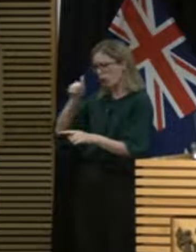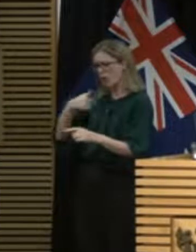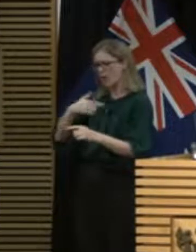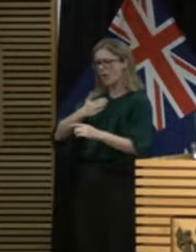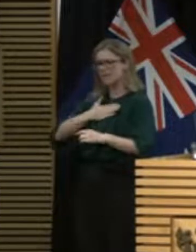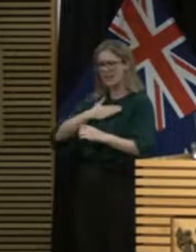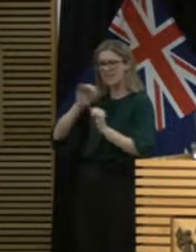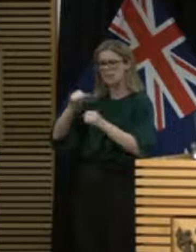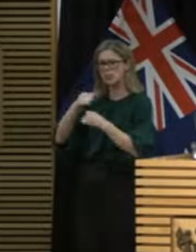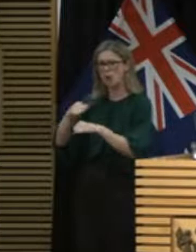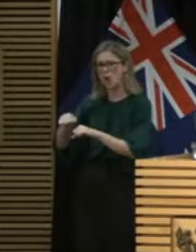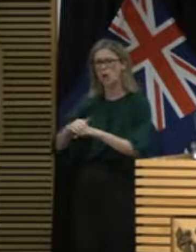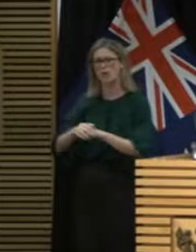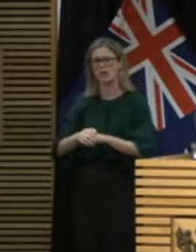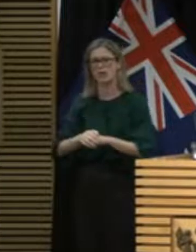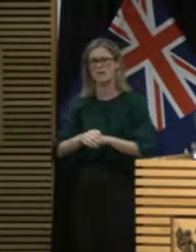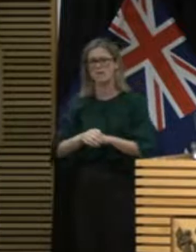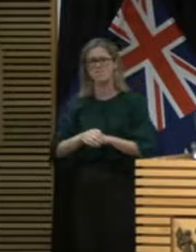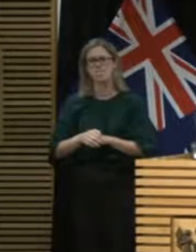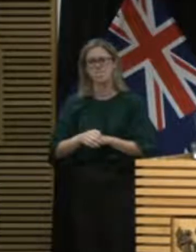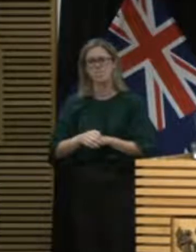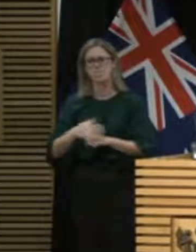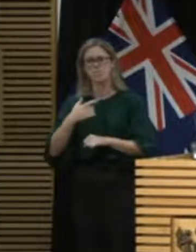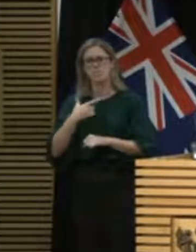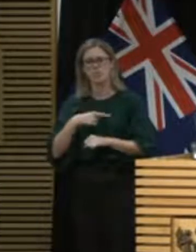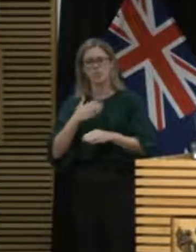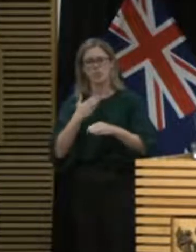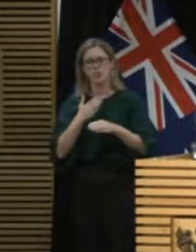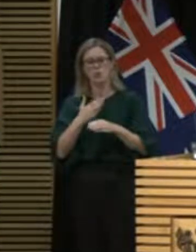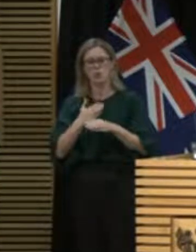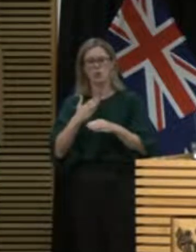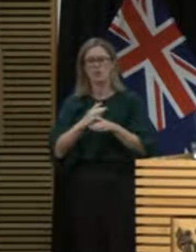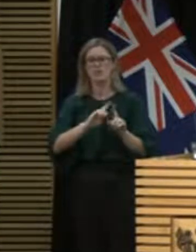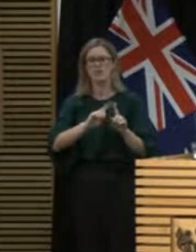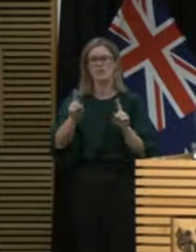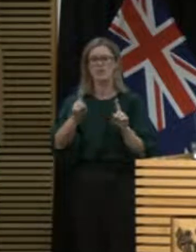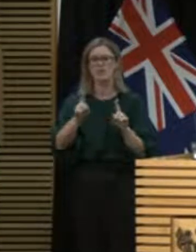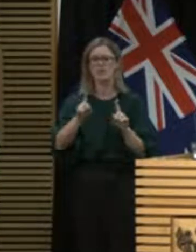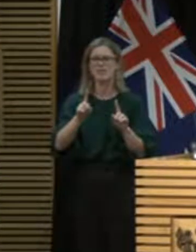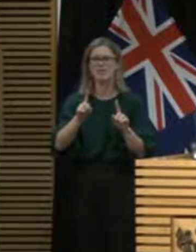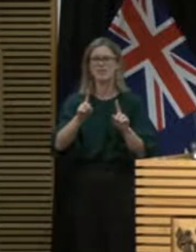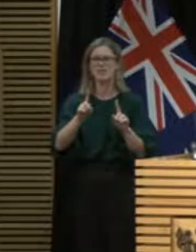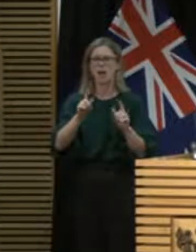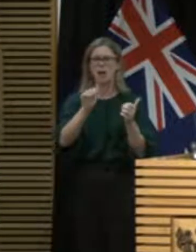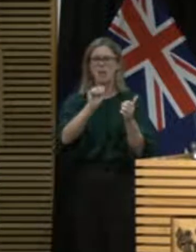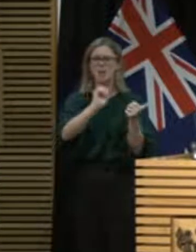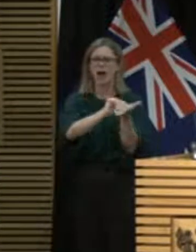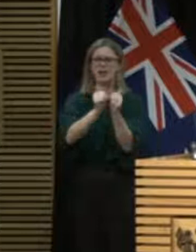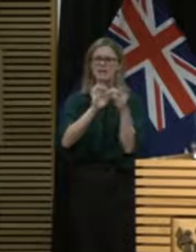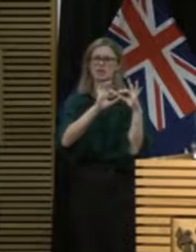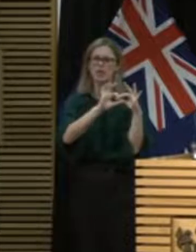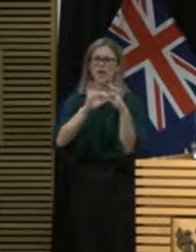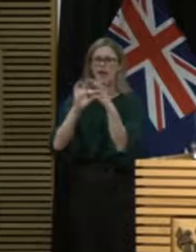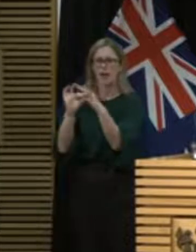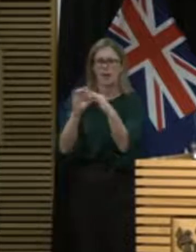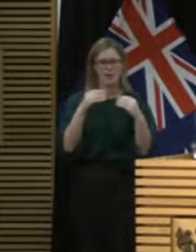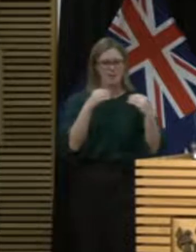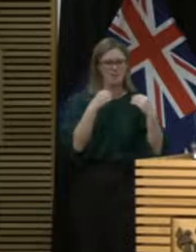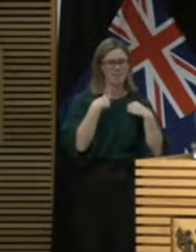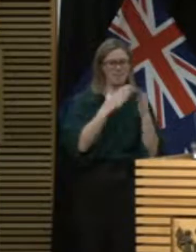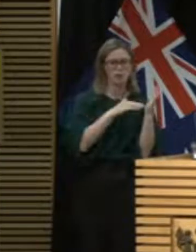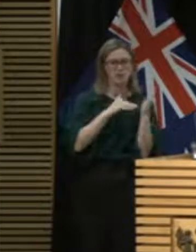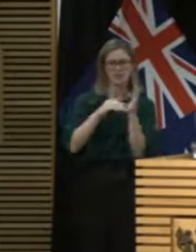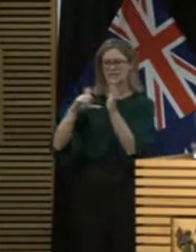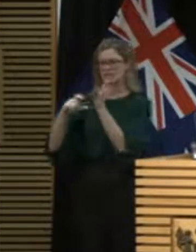well. And that's why it's been really important for us that we work with both those social partners, Business New Zealand and CTU, to get this policy right, and